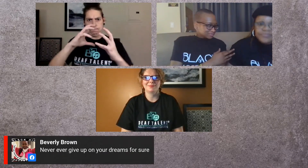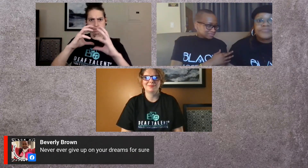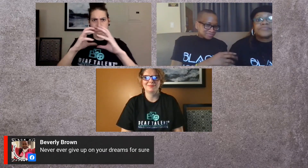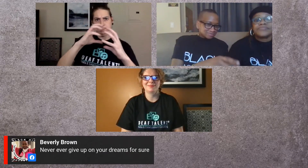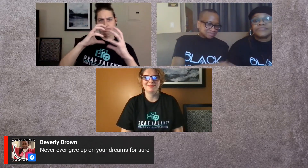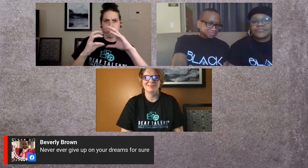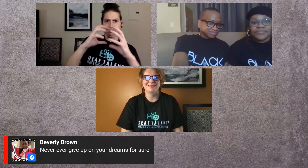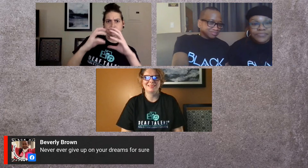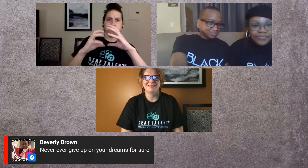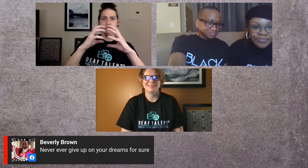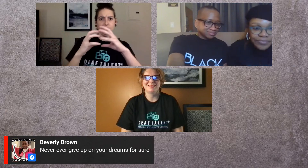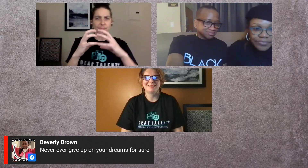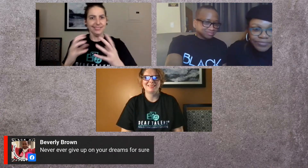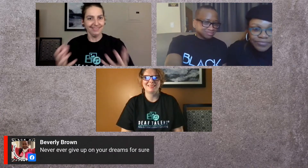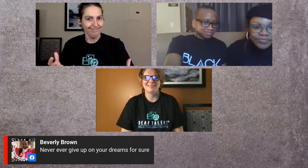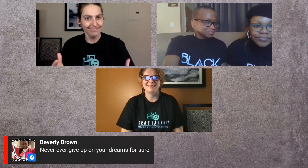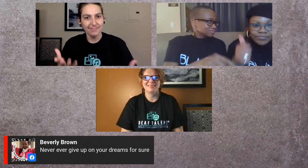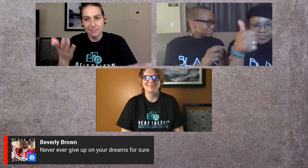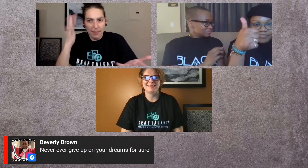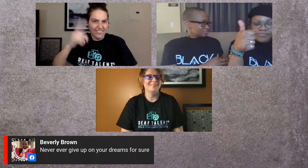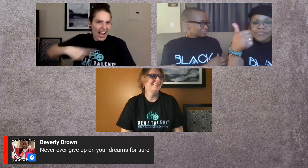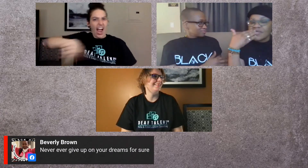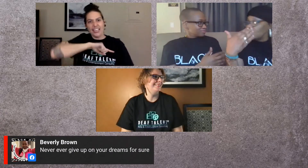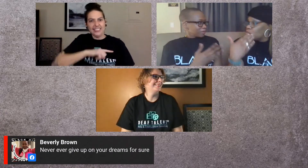And that's why we're shaking up the world